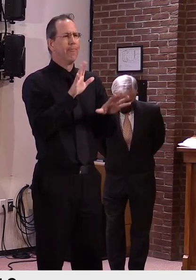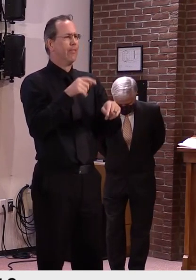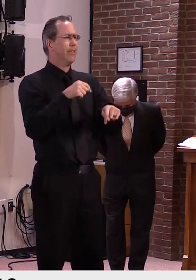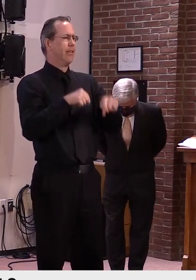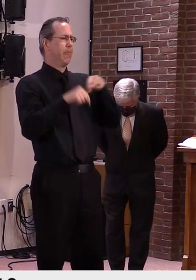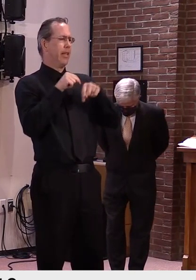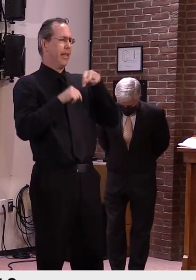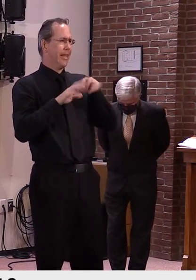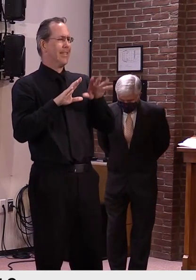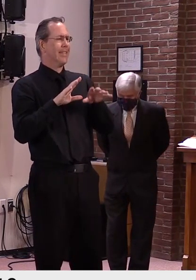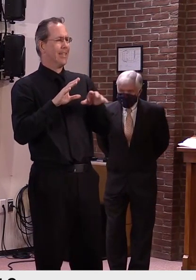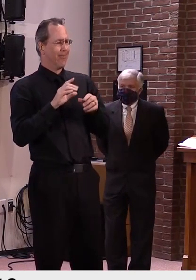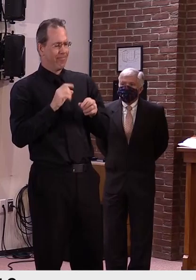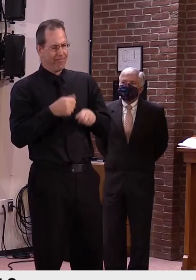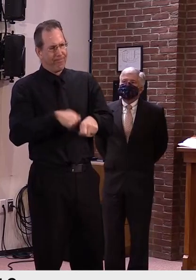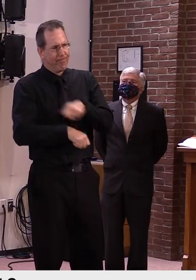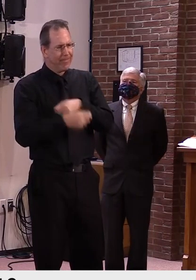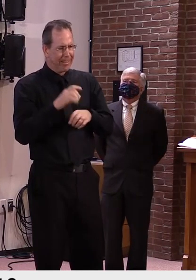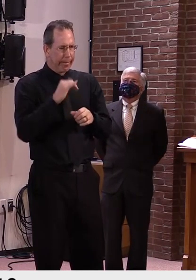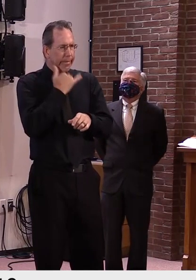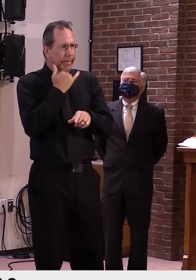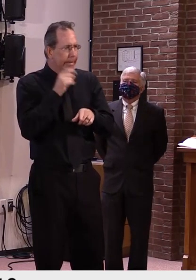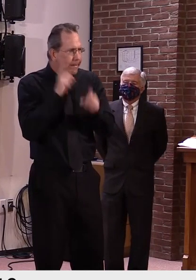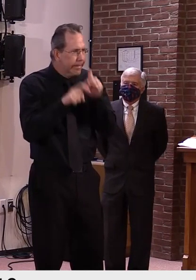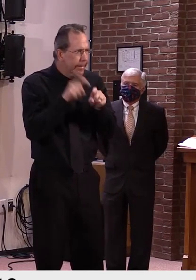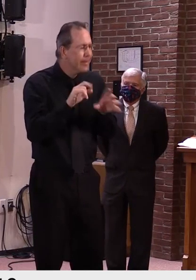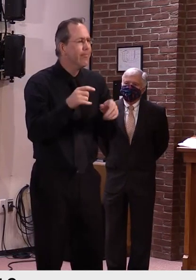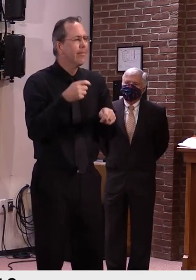whether One Care is doing all they can. And